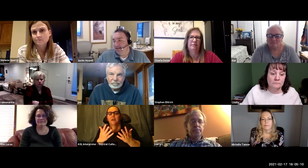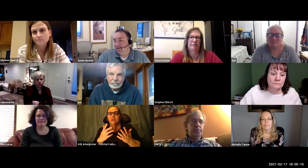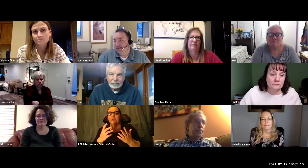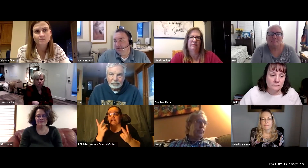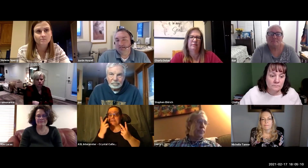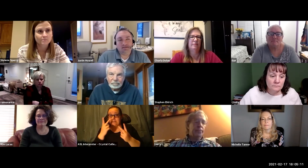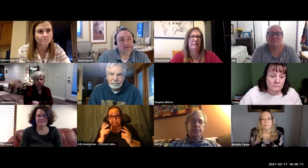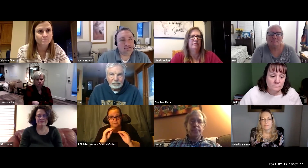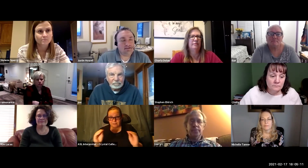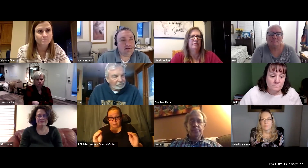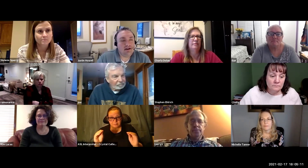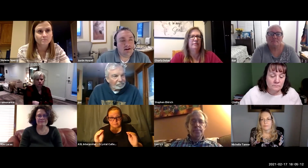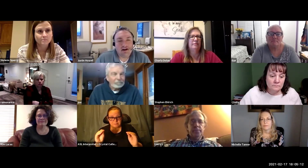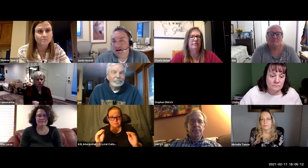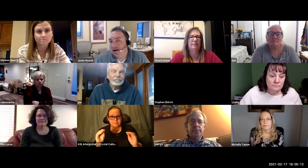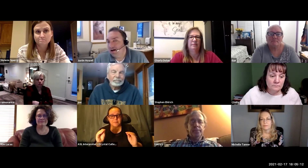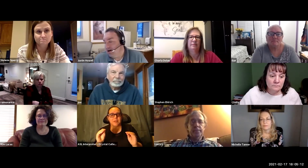Seeing none,